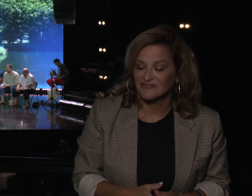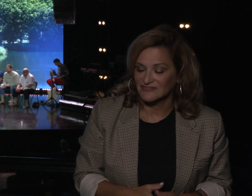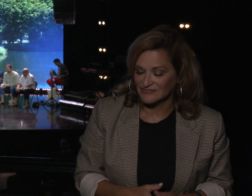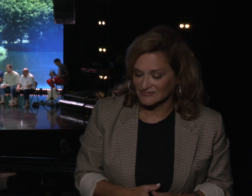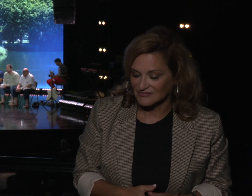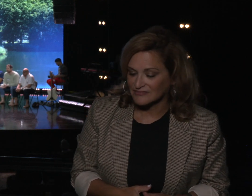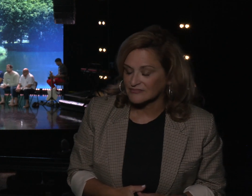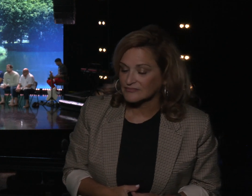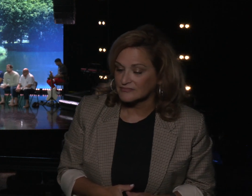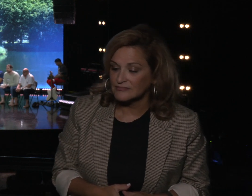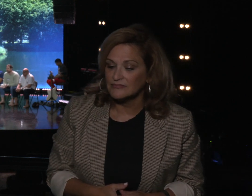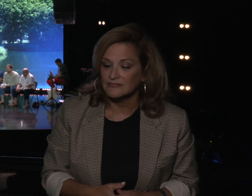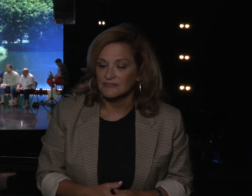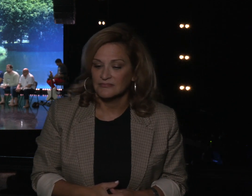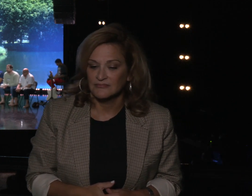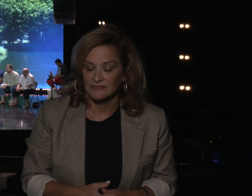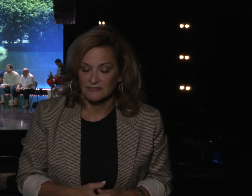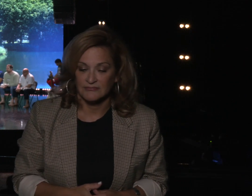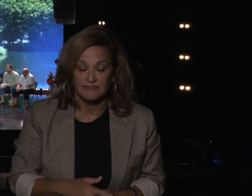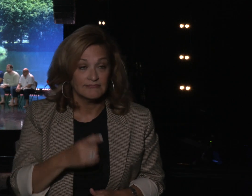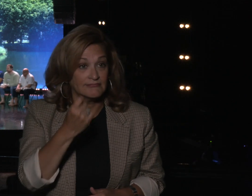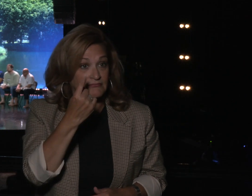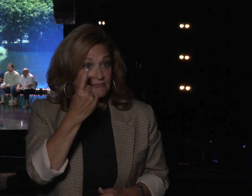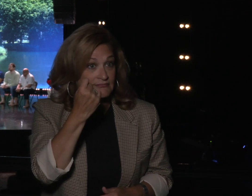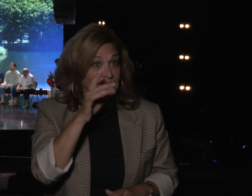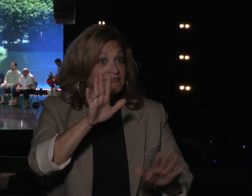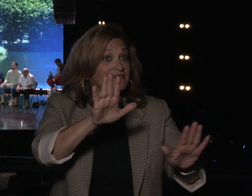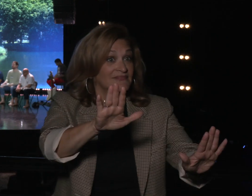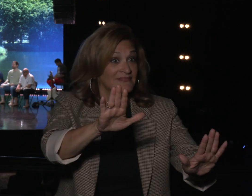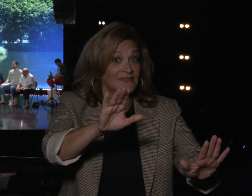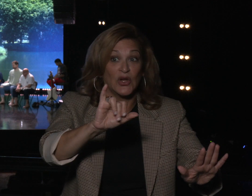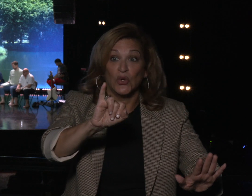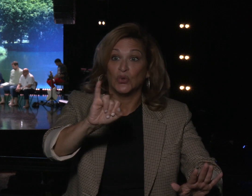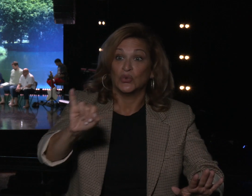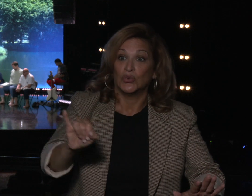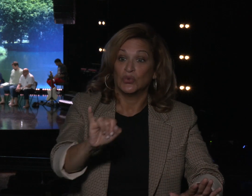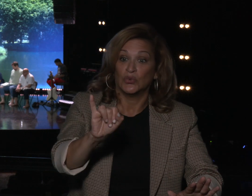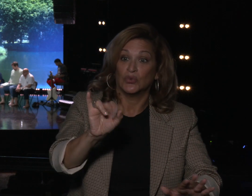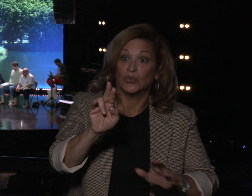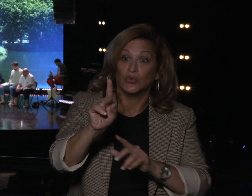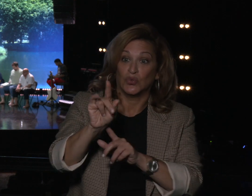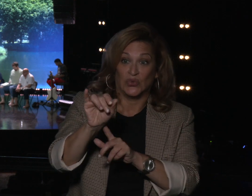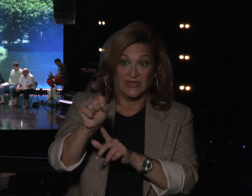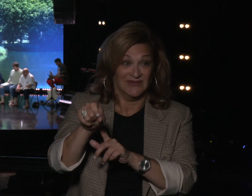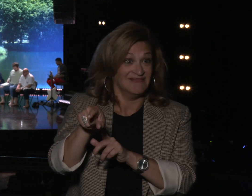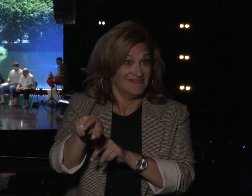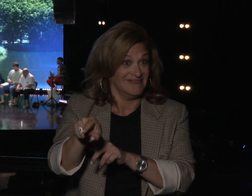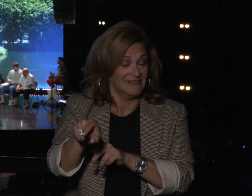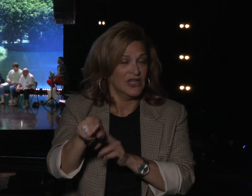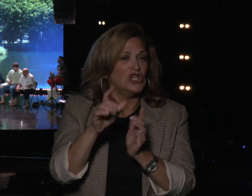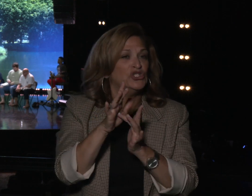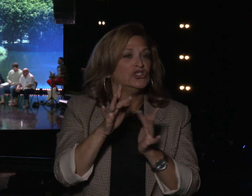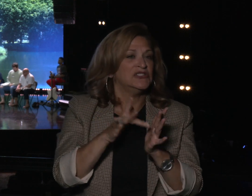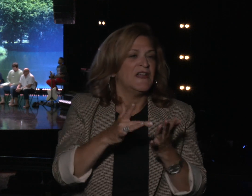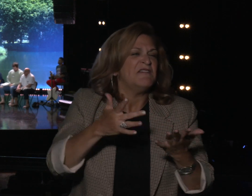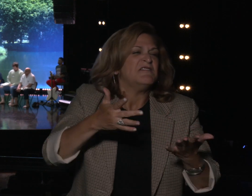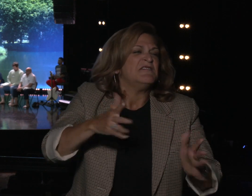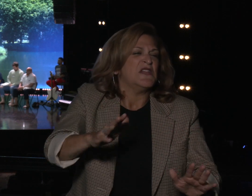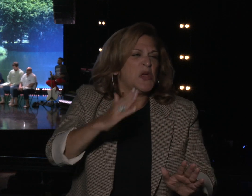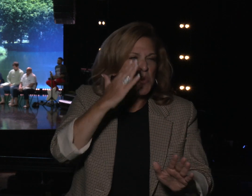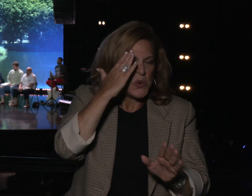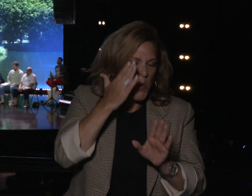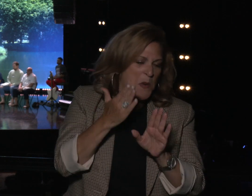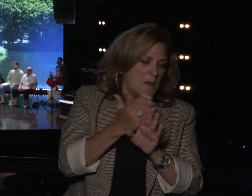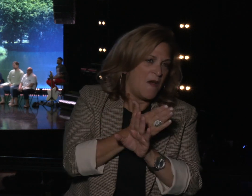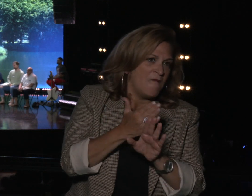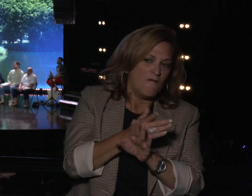What I love about this is that Jesus knew what was going to happen. Jesus knew that he was going to betray him. He says it all in the